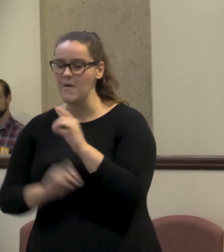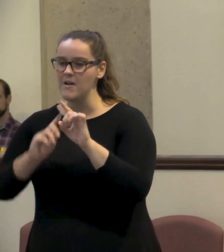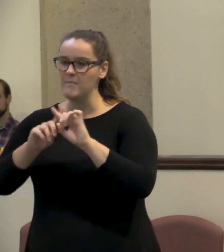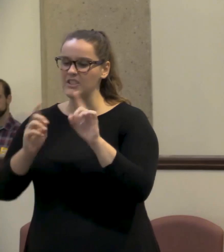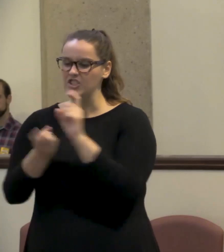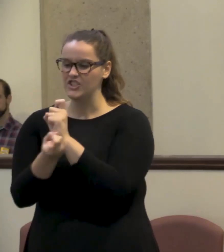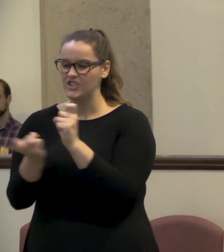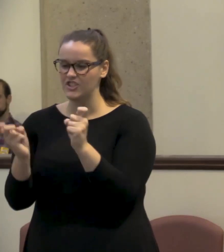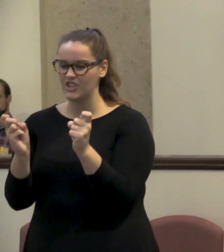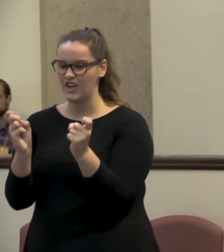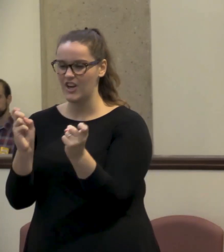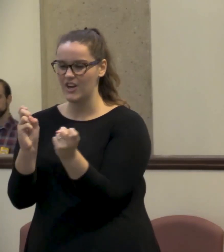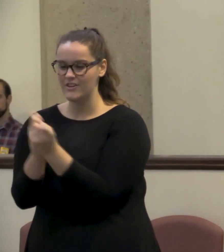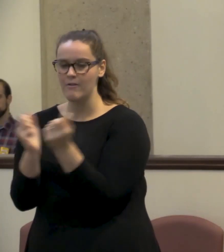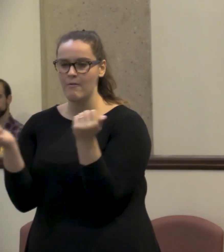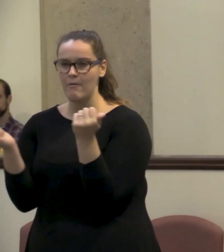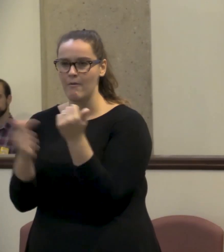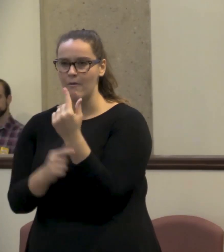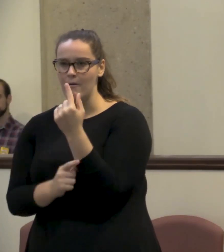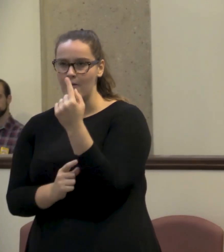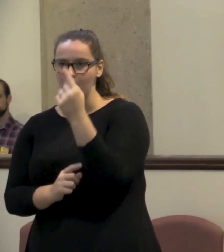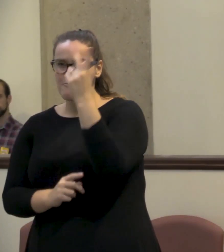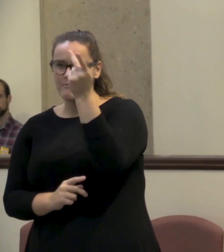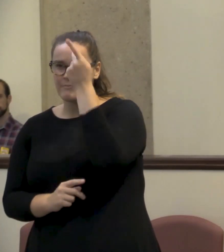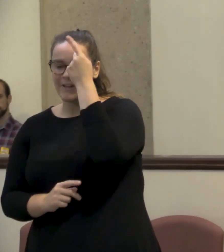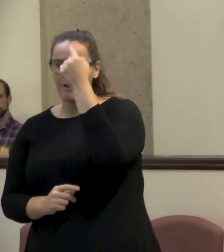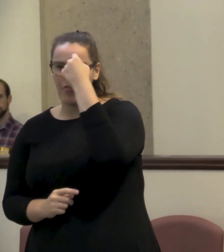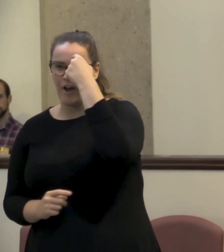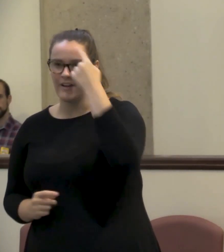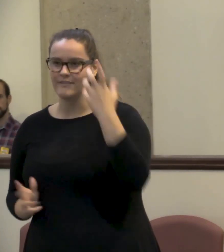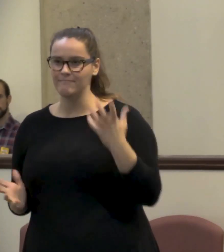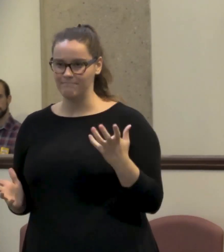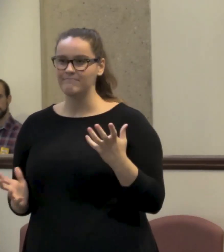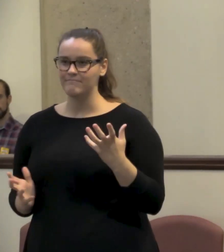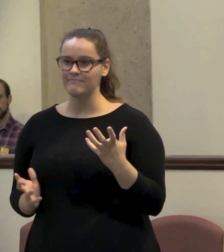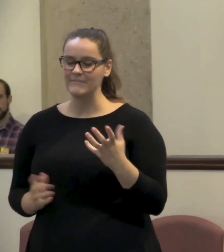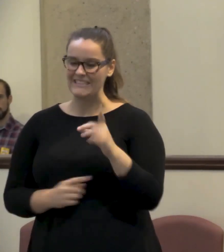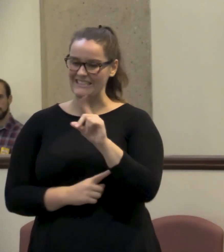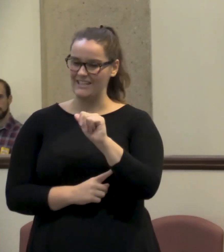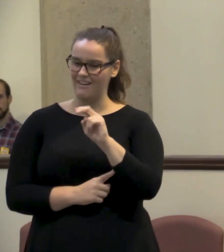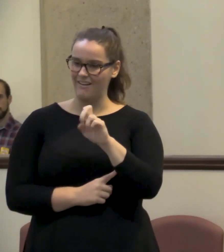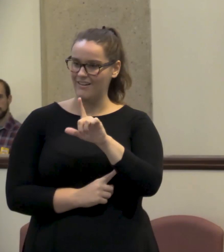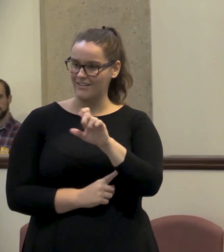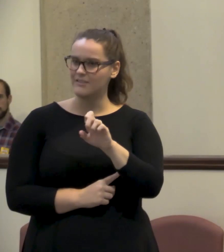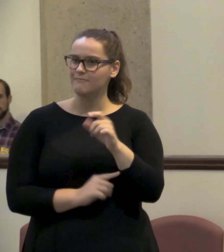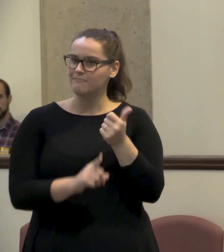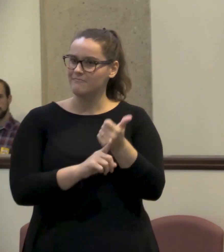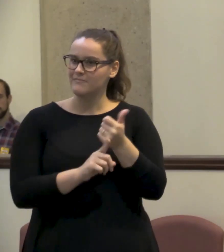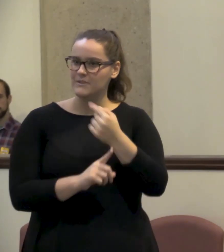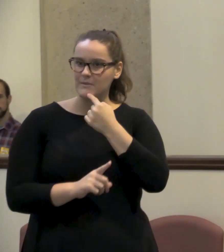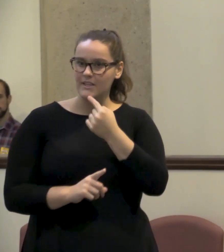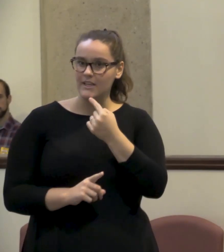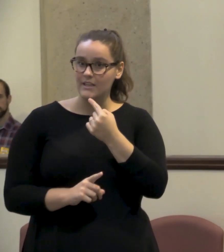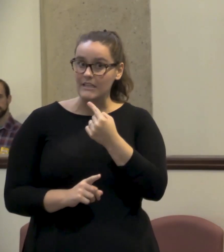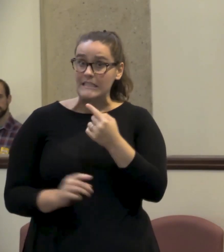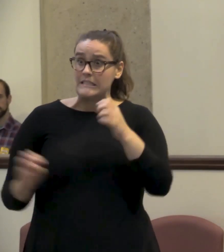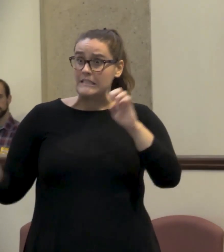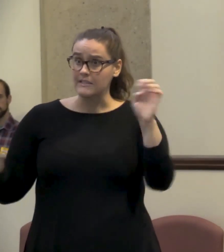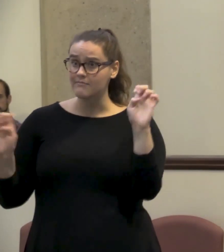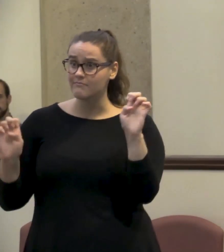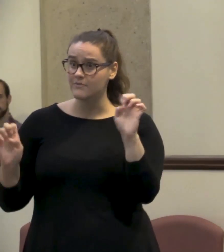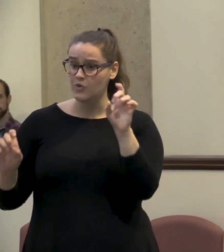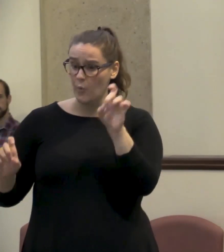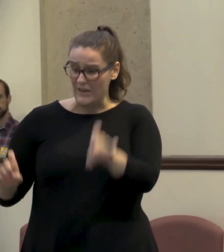entire political mentality of the country. And as Danielle was saying, we are in an emergency and we've got to remember that and we